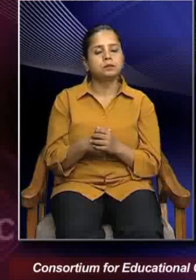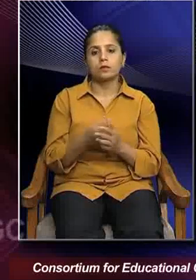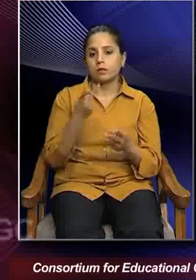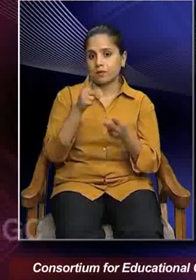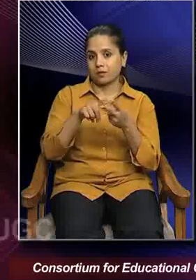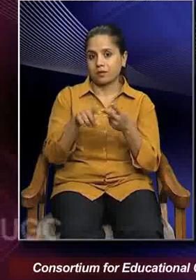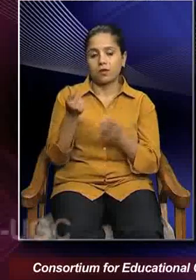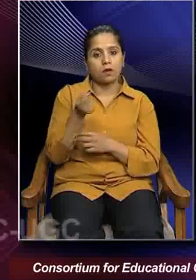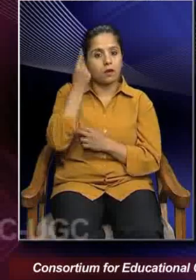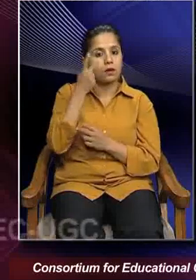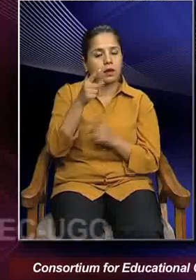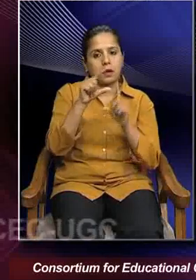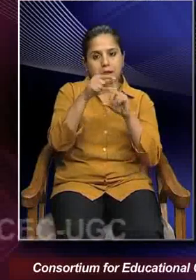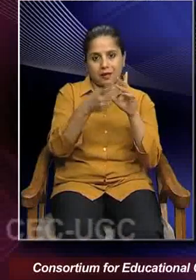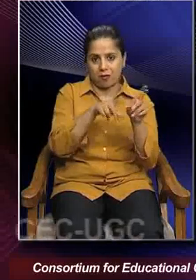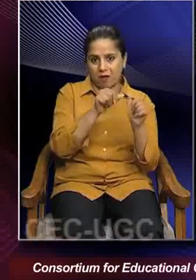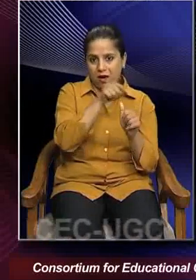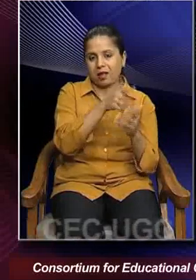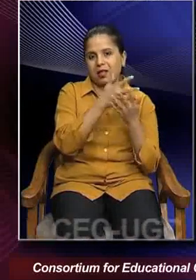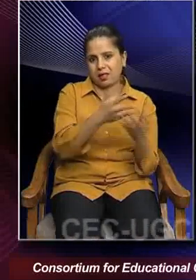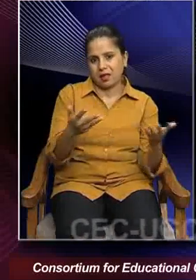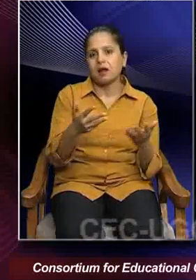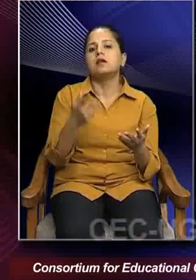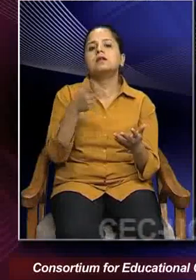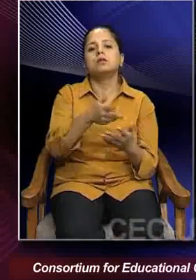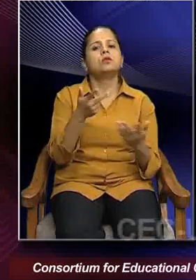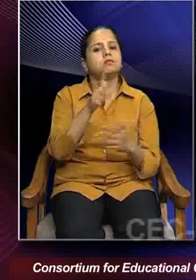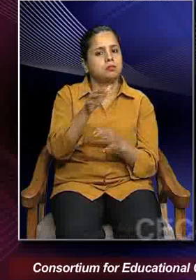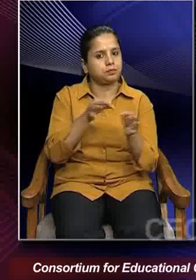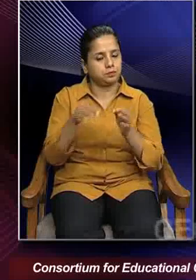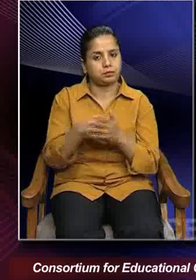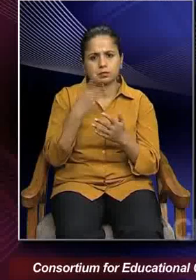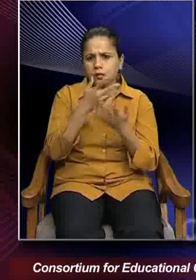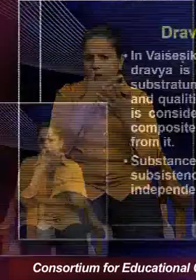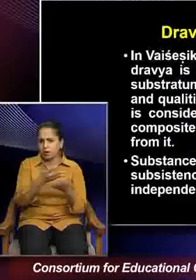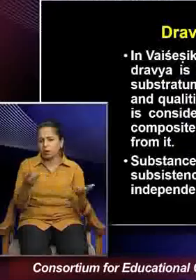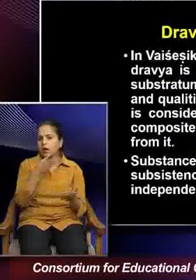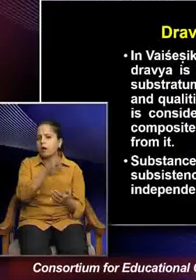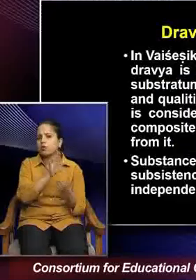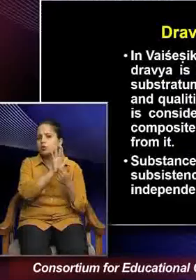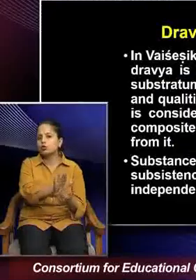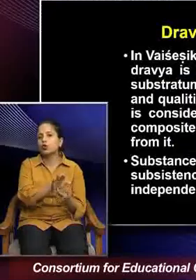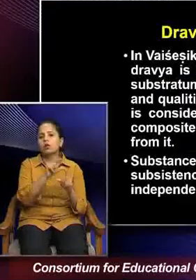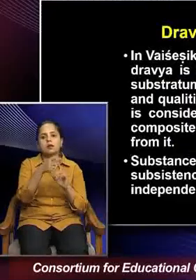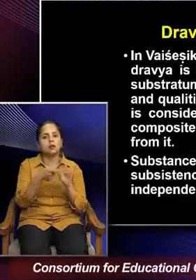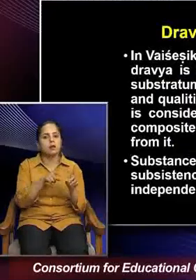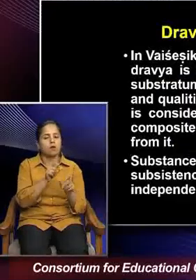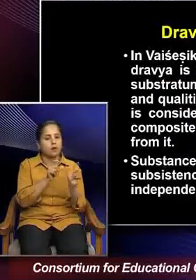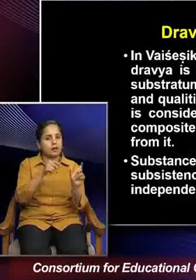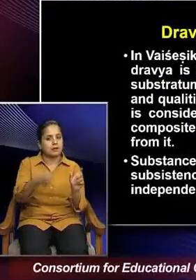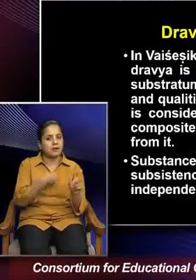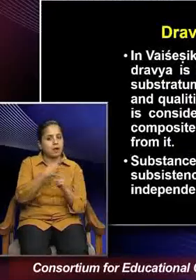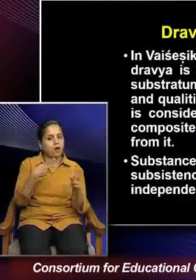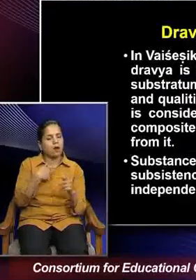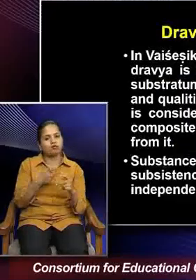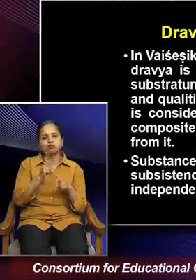understandings of dravya or the substance. So, the substance signifies the